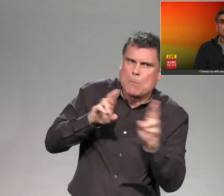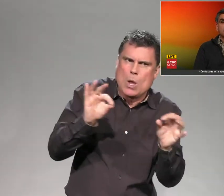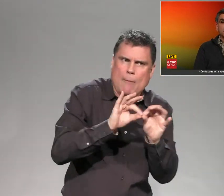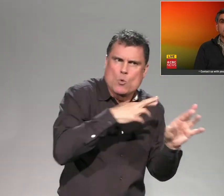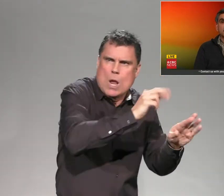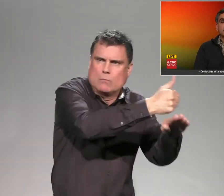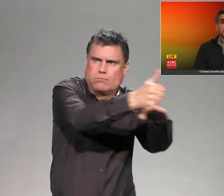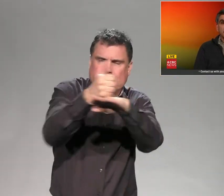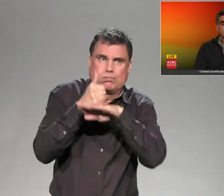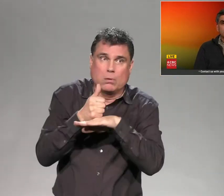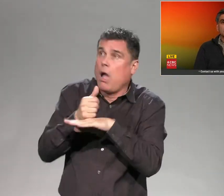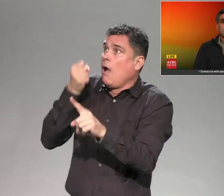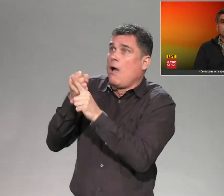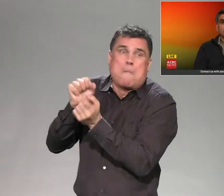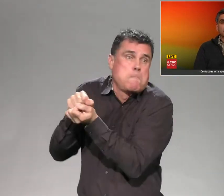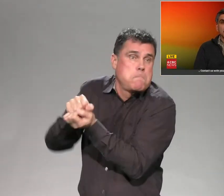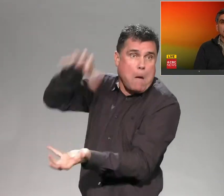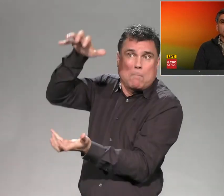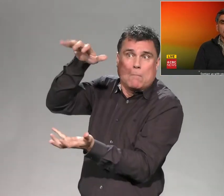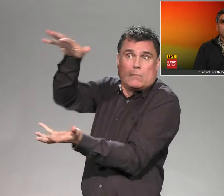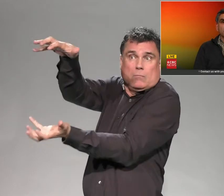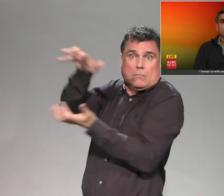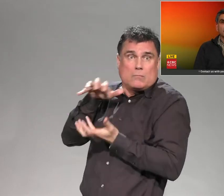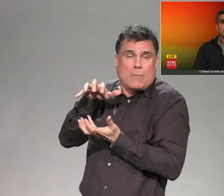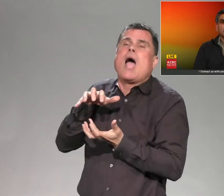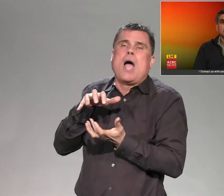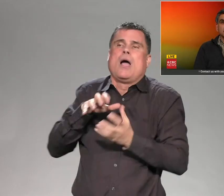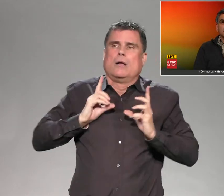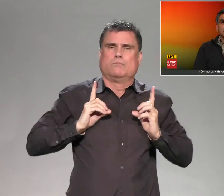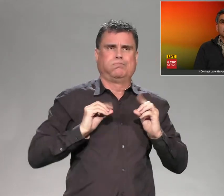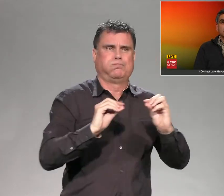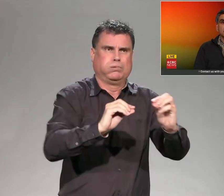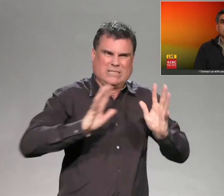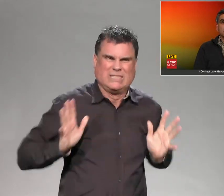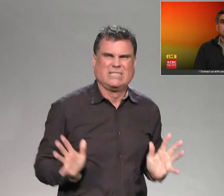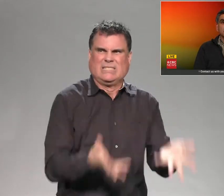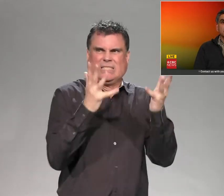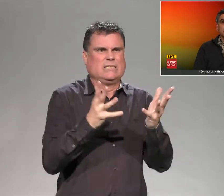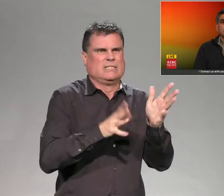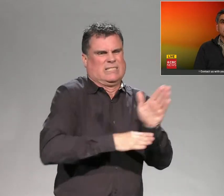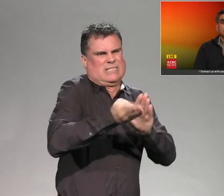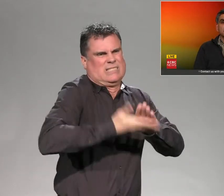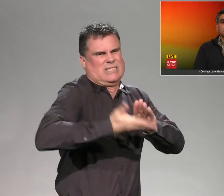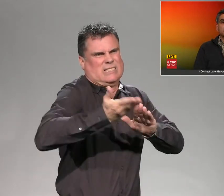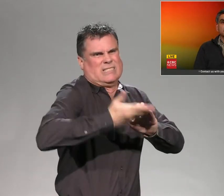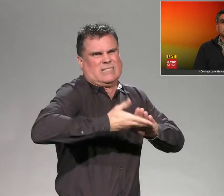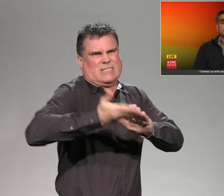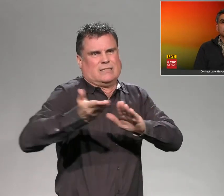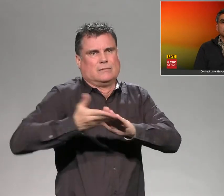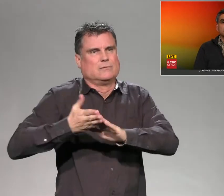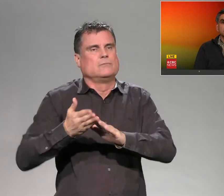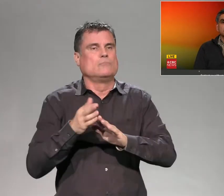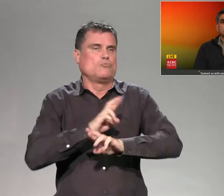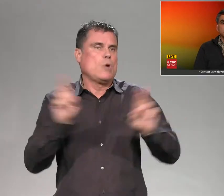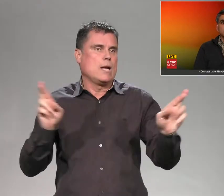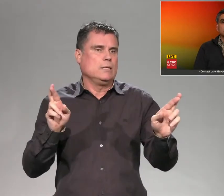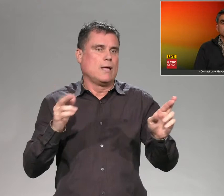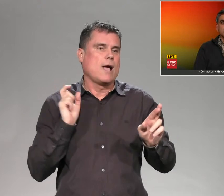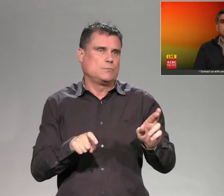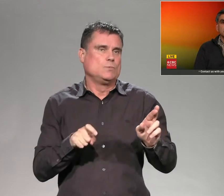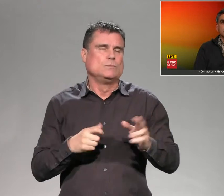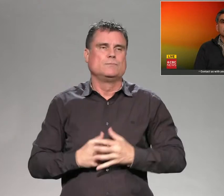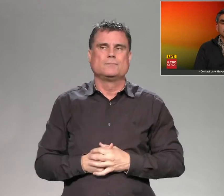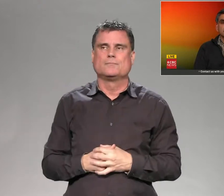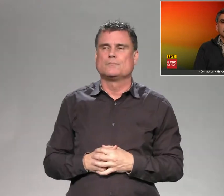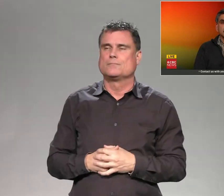and vaccinate people as per the schedule of July 01. Makes sense. So we really need to be able to change as we go based on the amount of